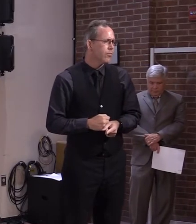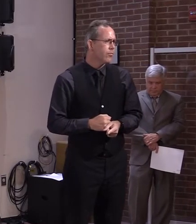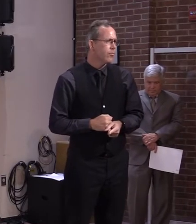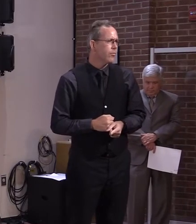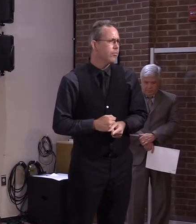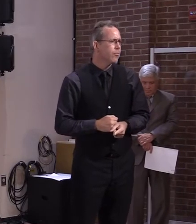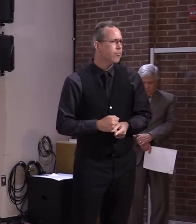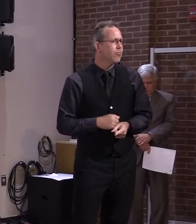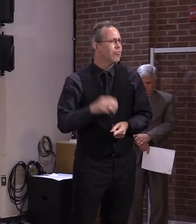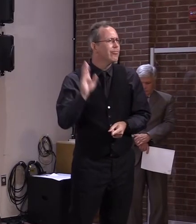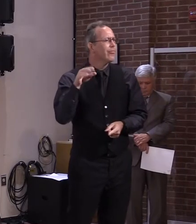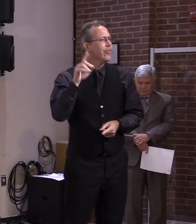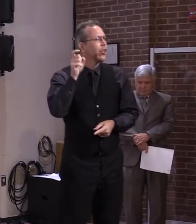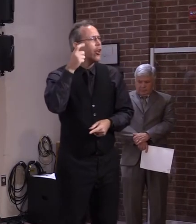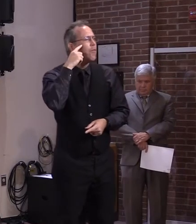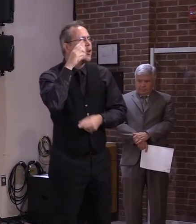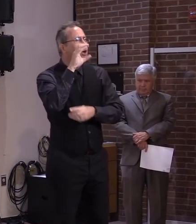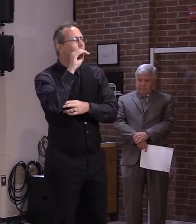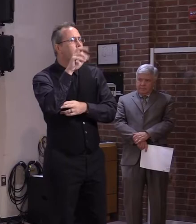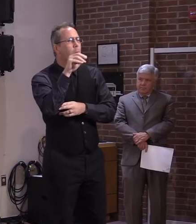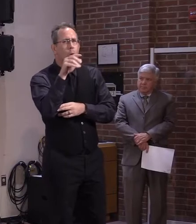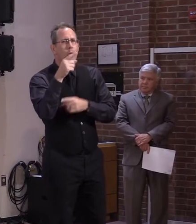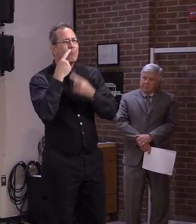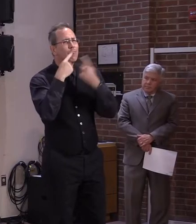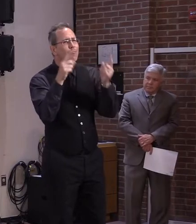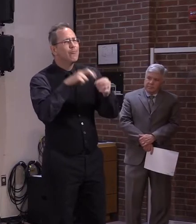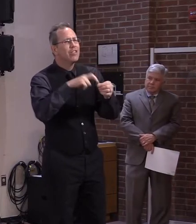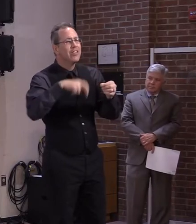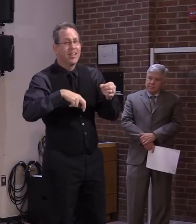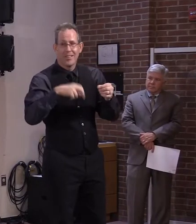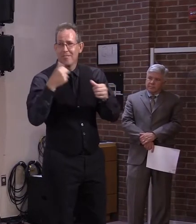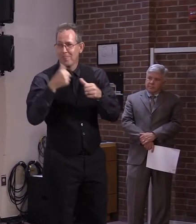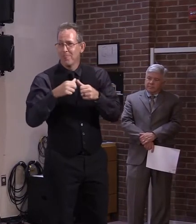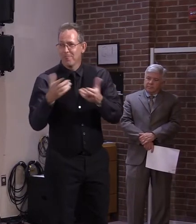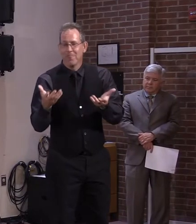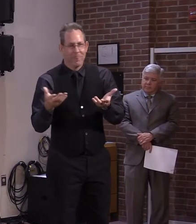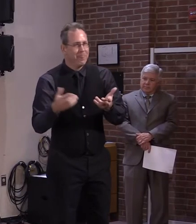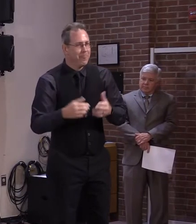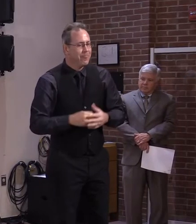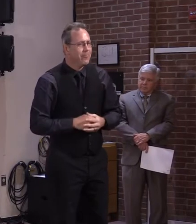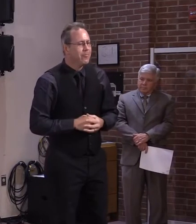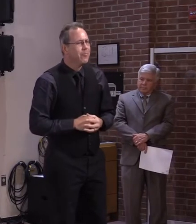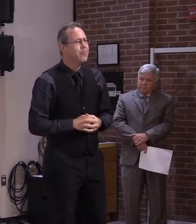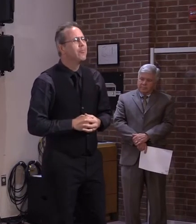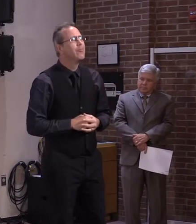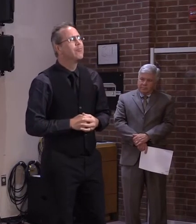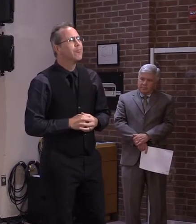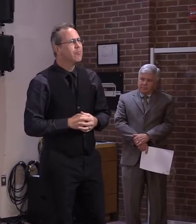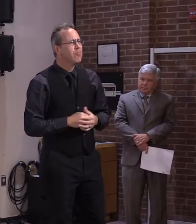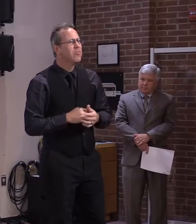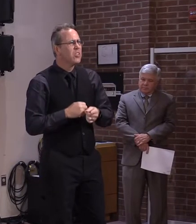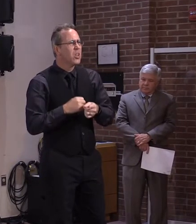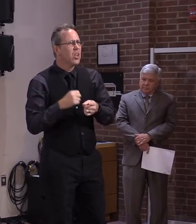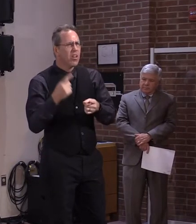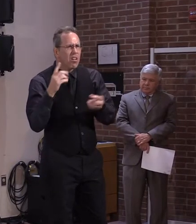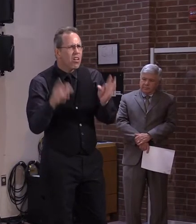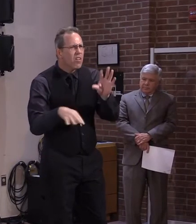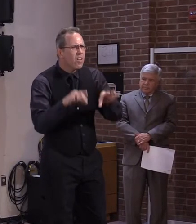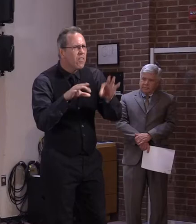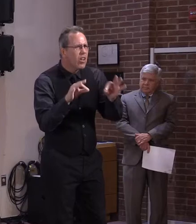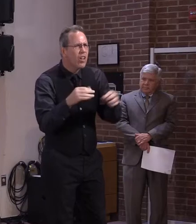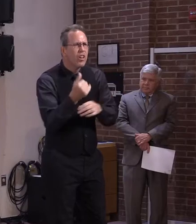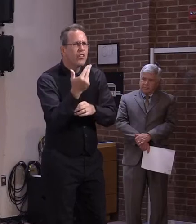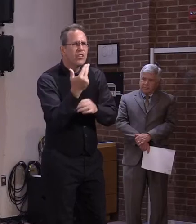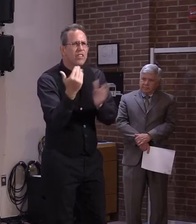more COVID deaths were found, and somehow Governor Cuomo apparently was providing false